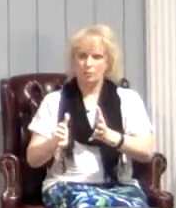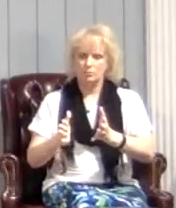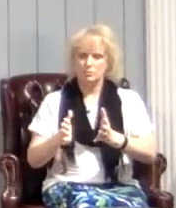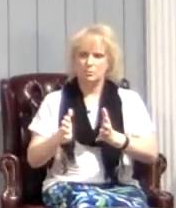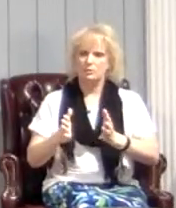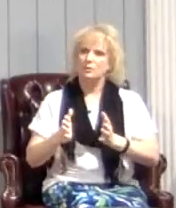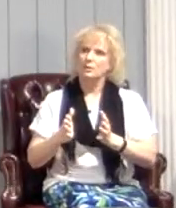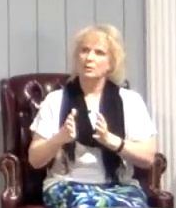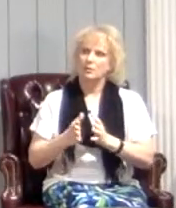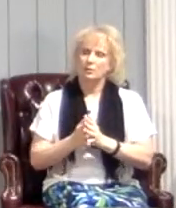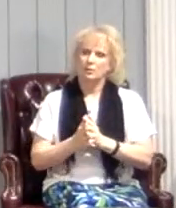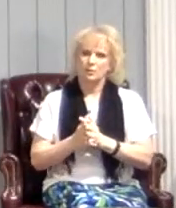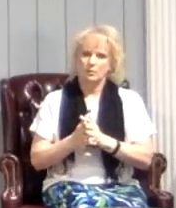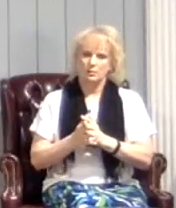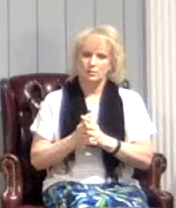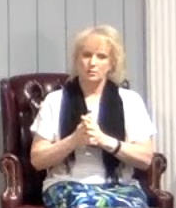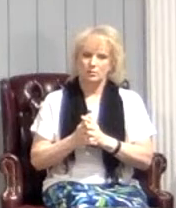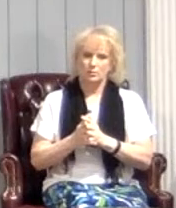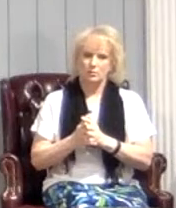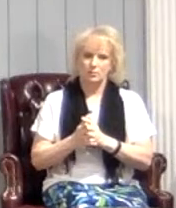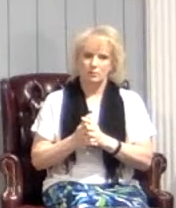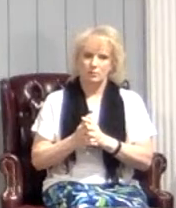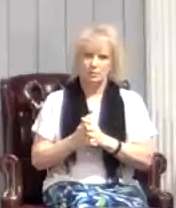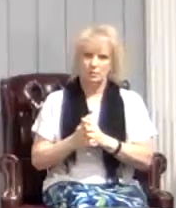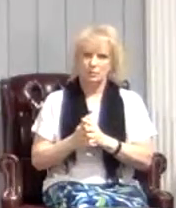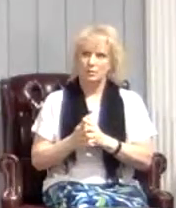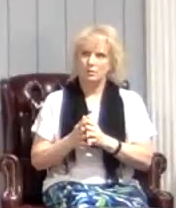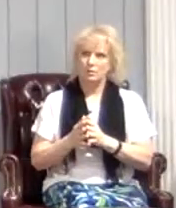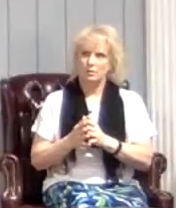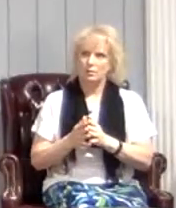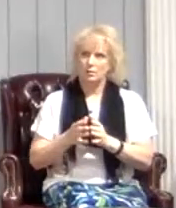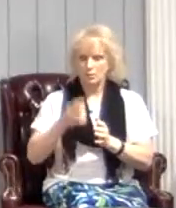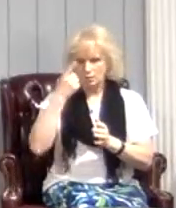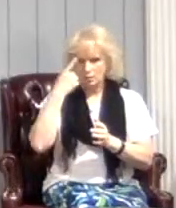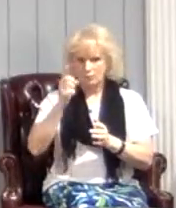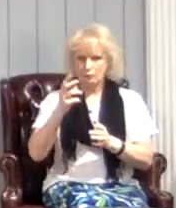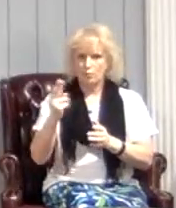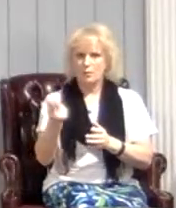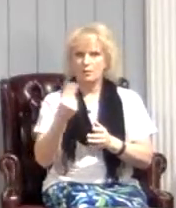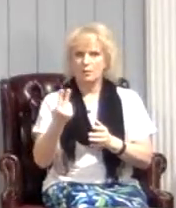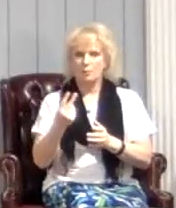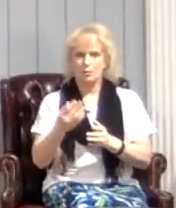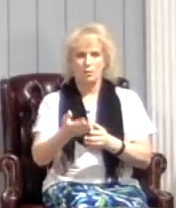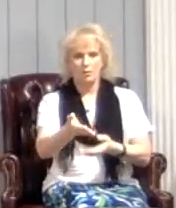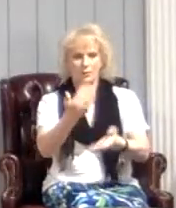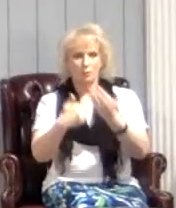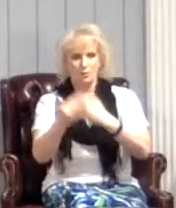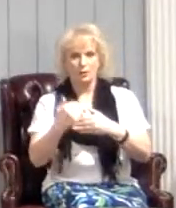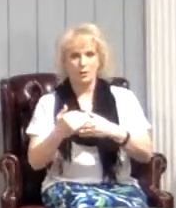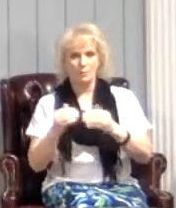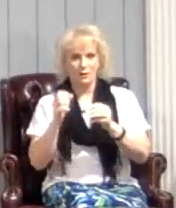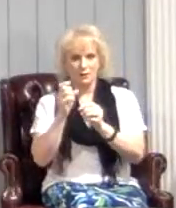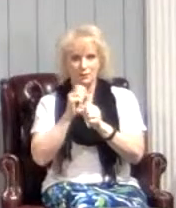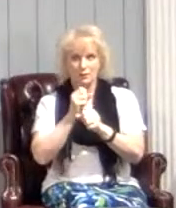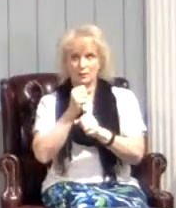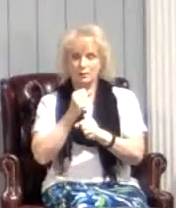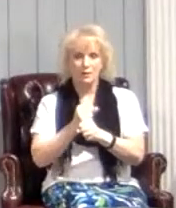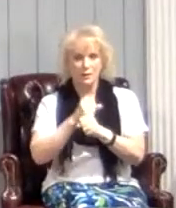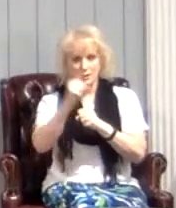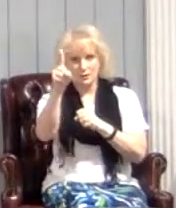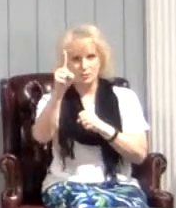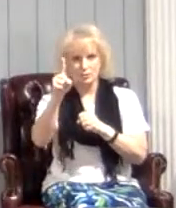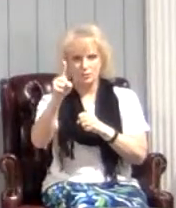couple before he died, so for the couple that were coming next year to live in. And that was